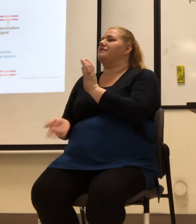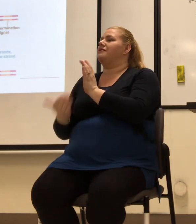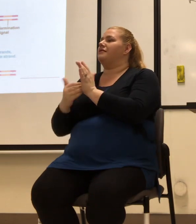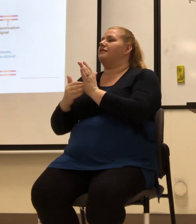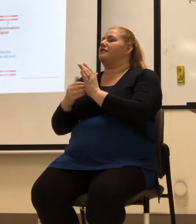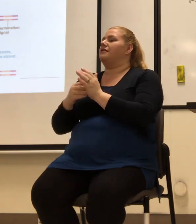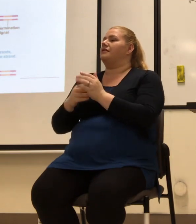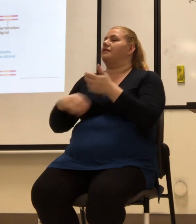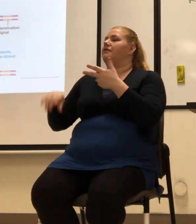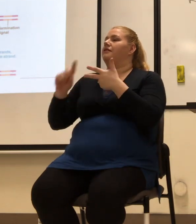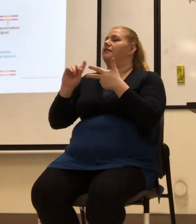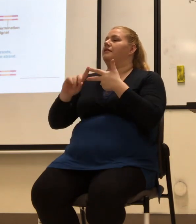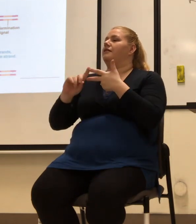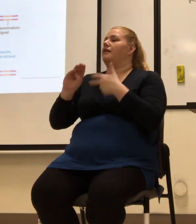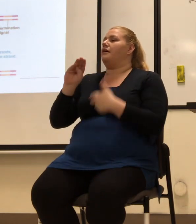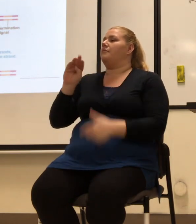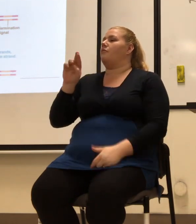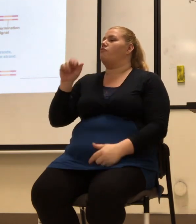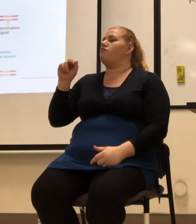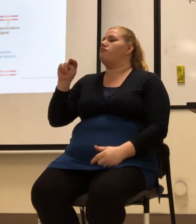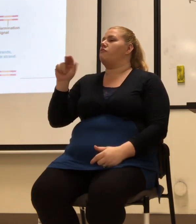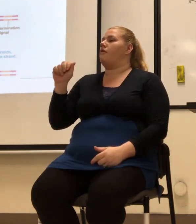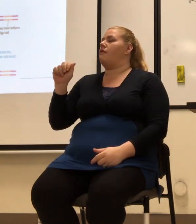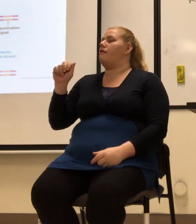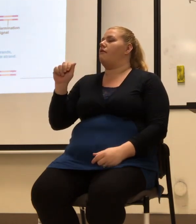mRNA synthesis